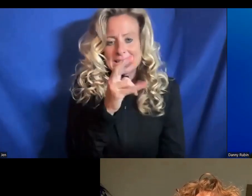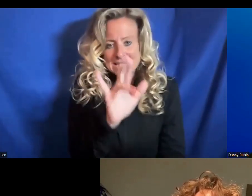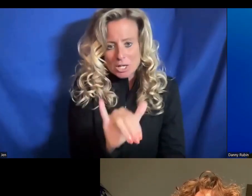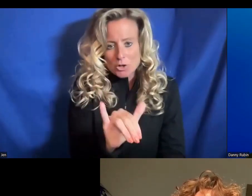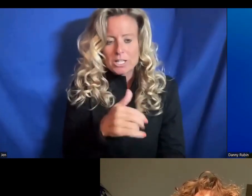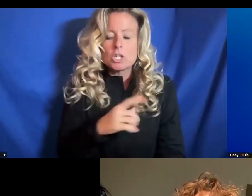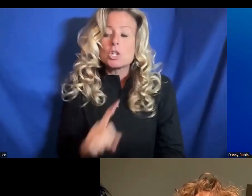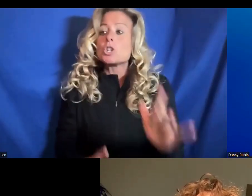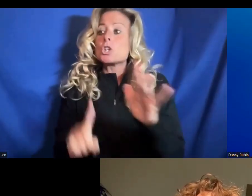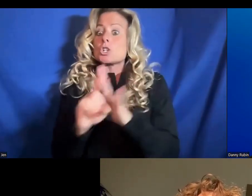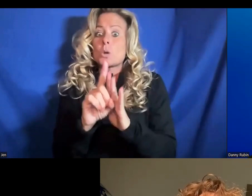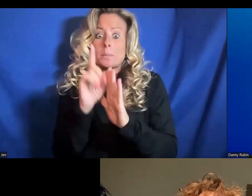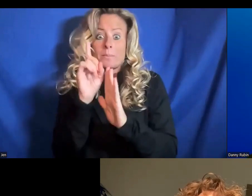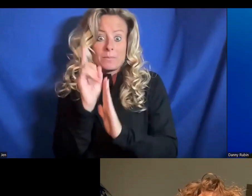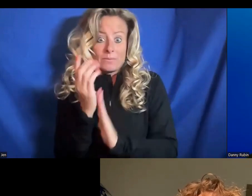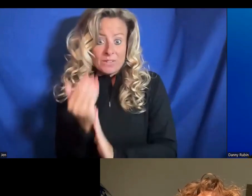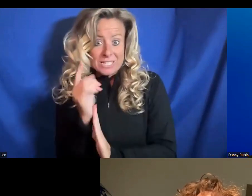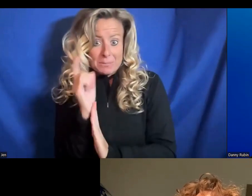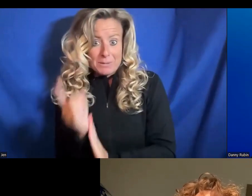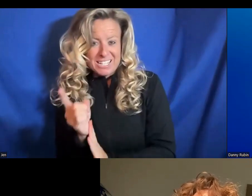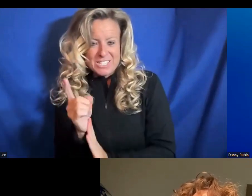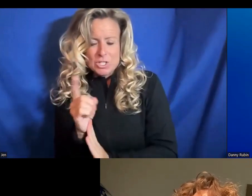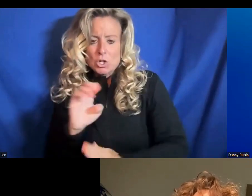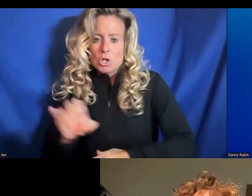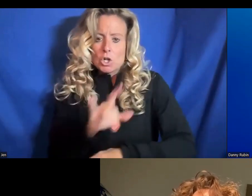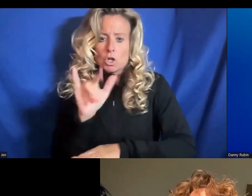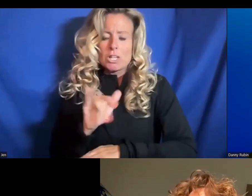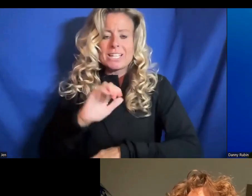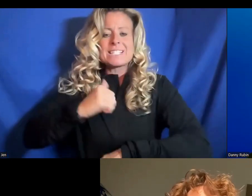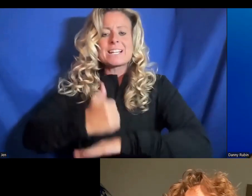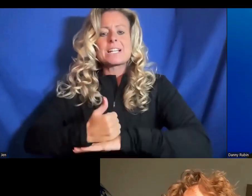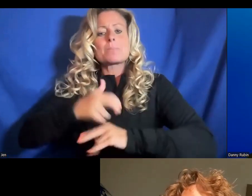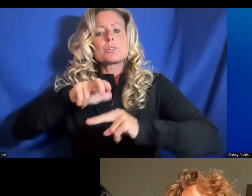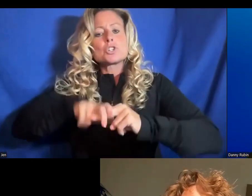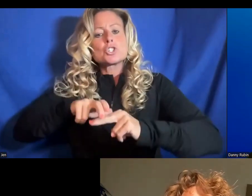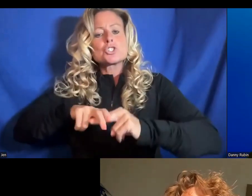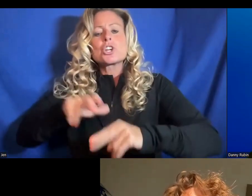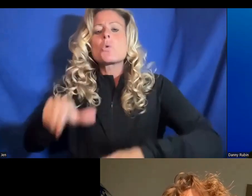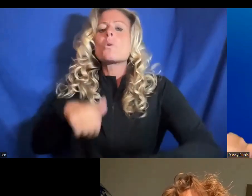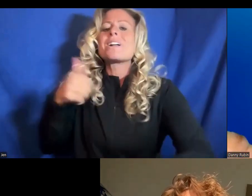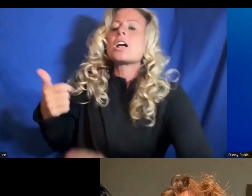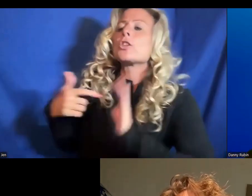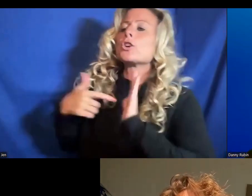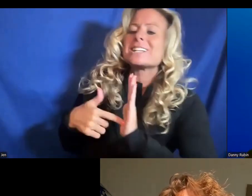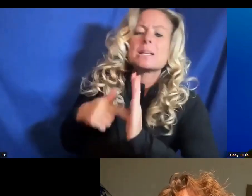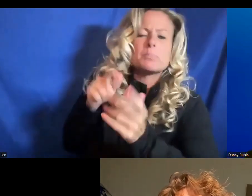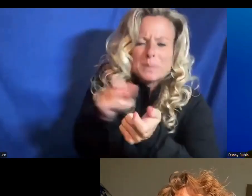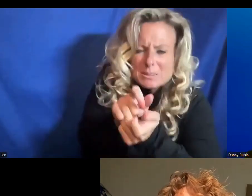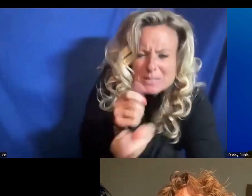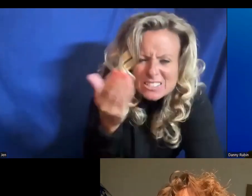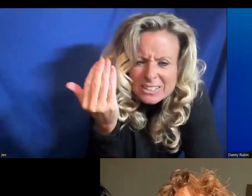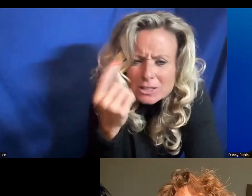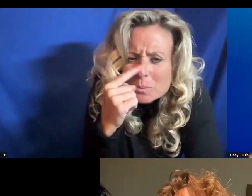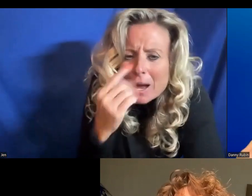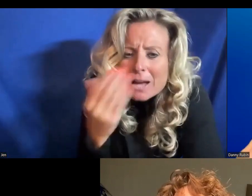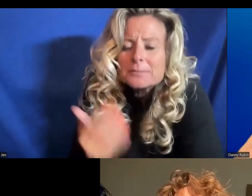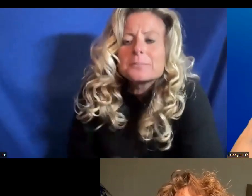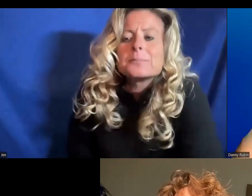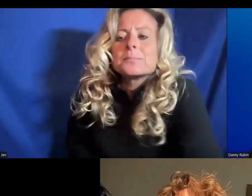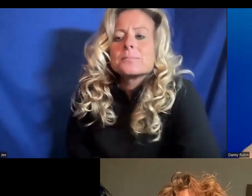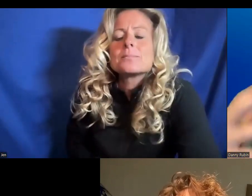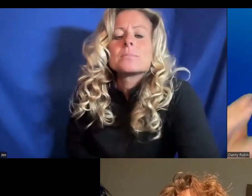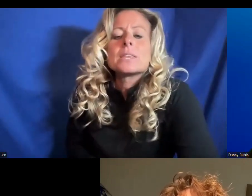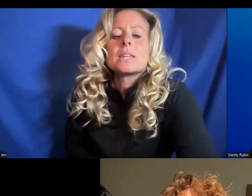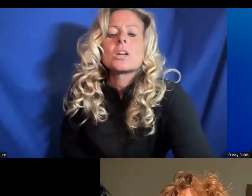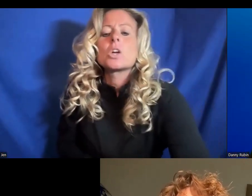up 15 minutes early to set your chair. I get that. What are some other examples? Let's get real specific with students. How